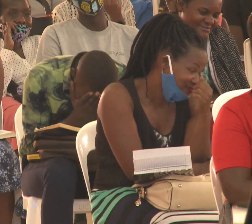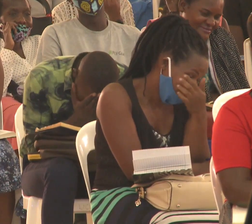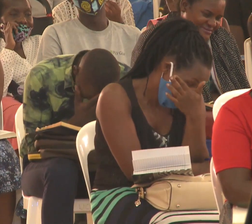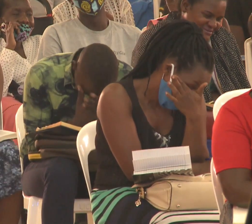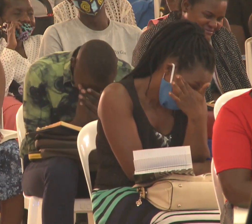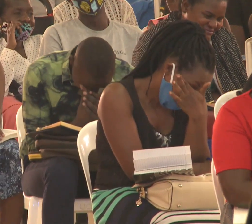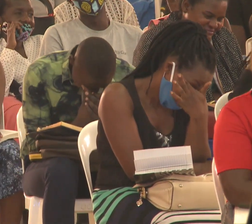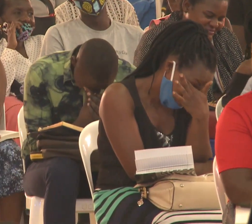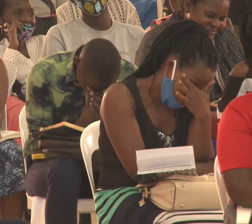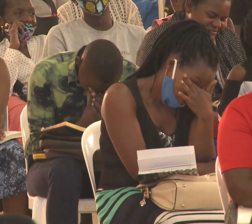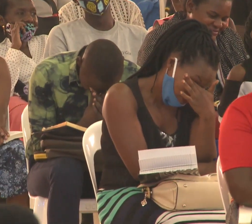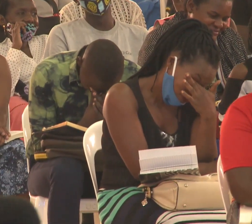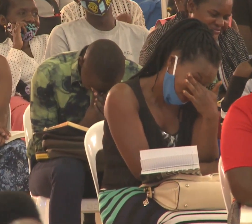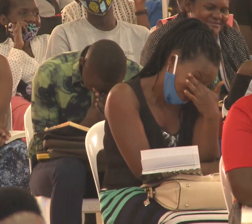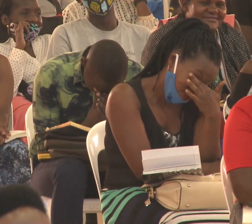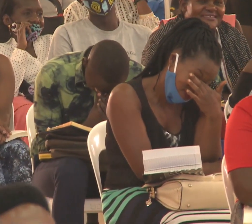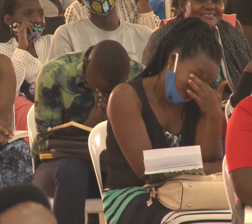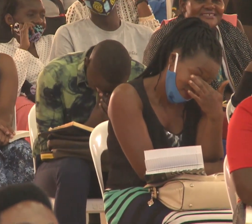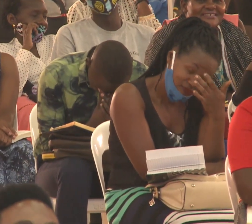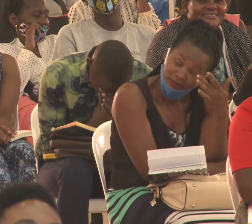And she started effusing.